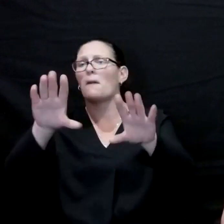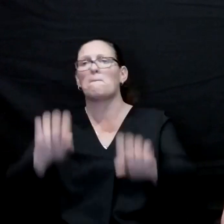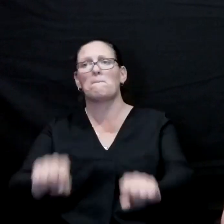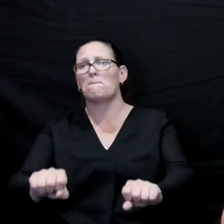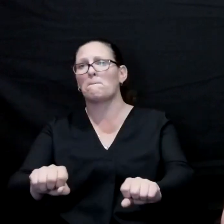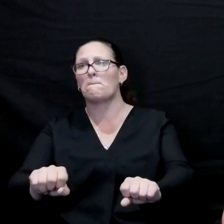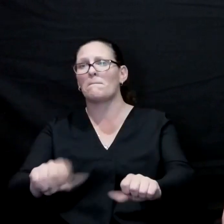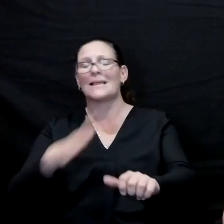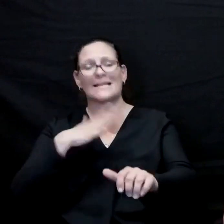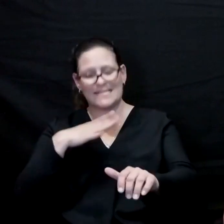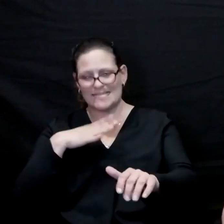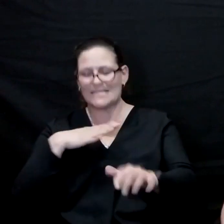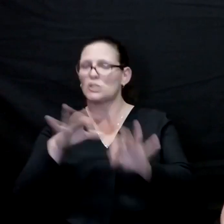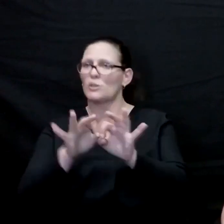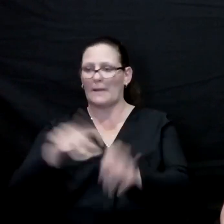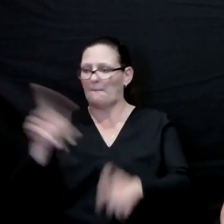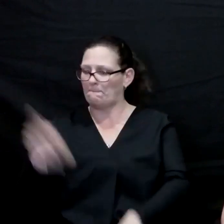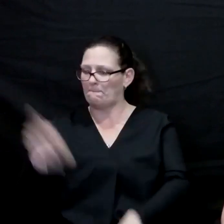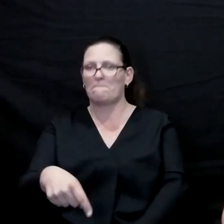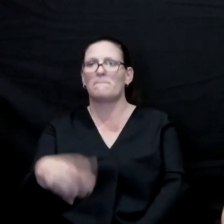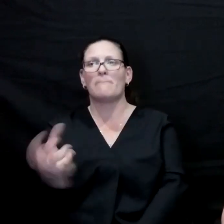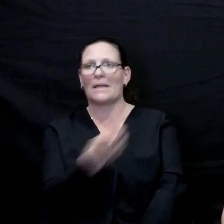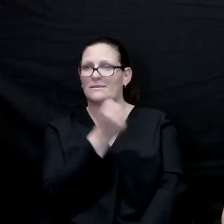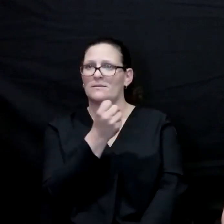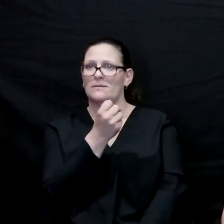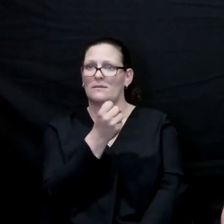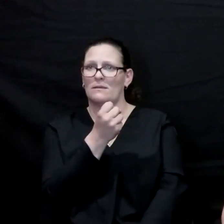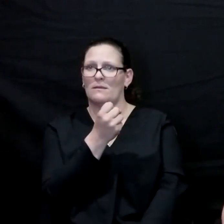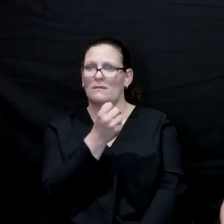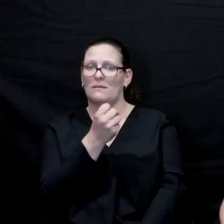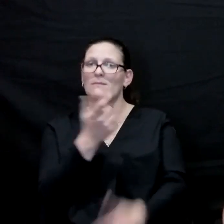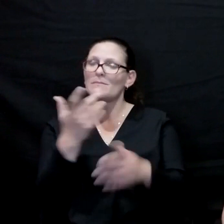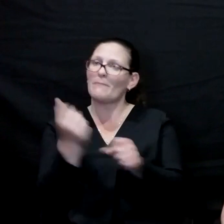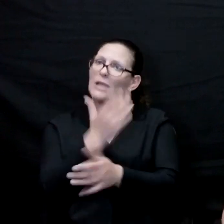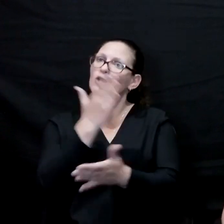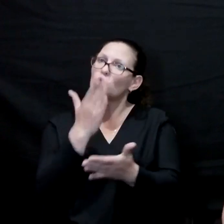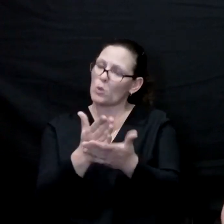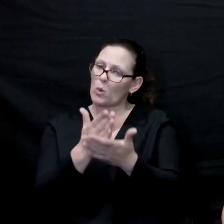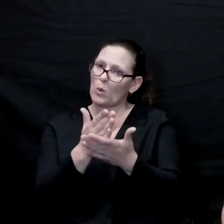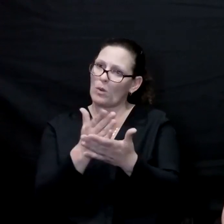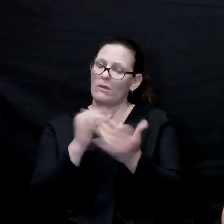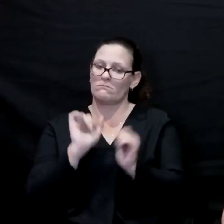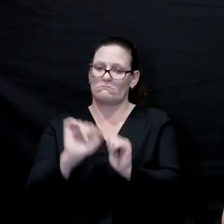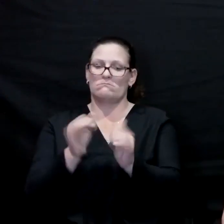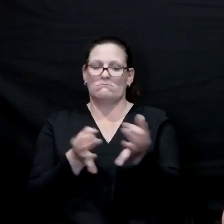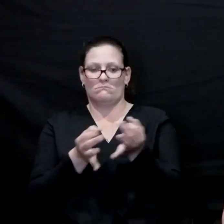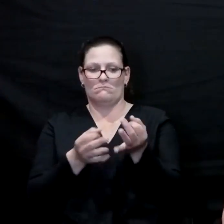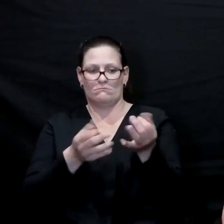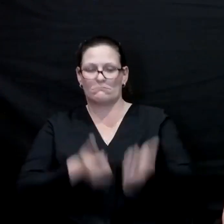good outcome. You can't, for those who knew Northland interpreters, you can't communicate with a pen and